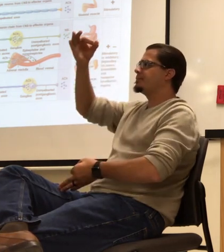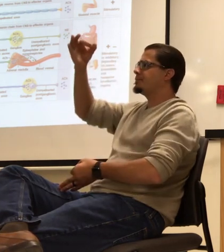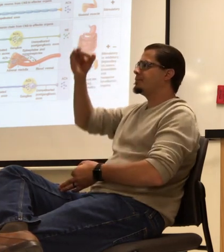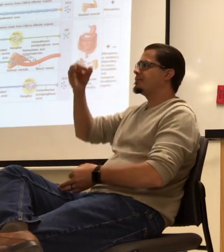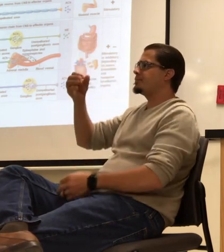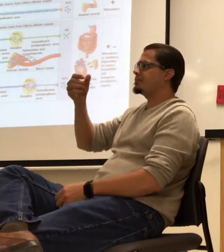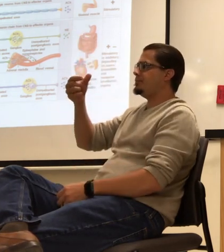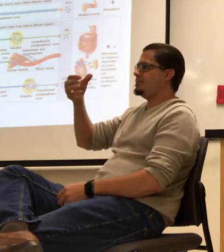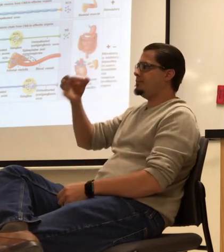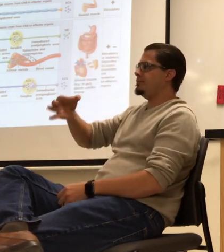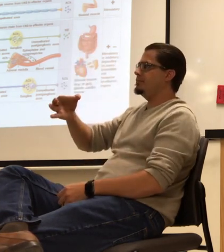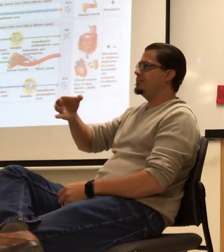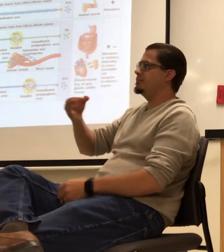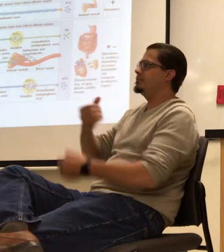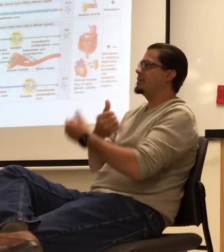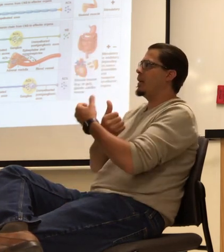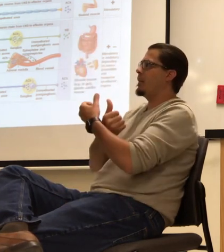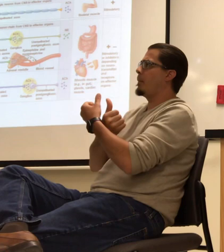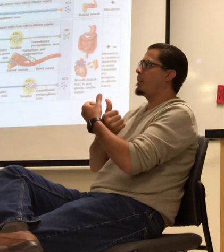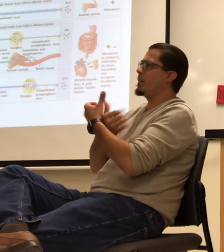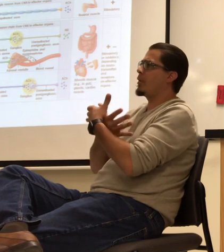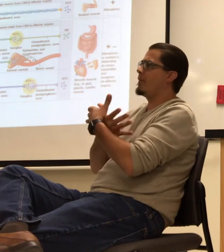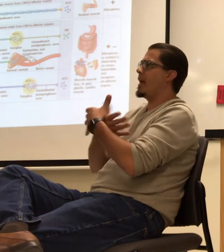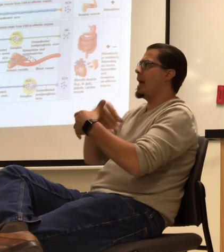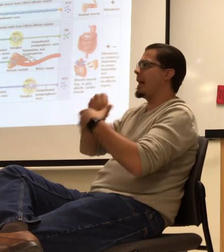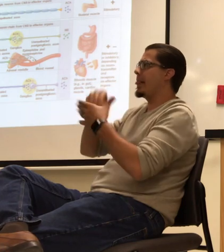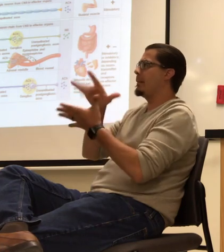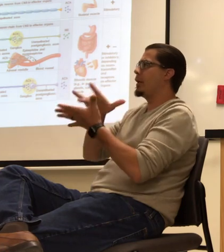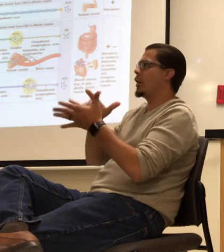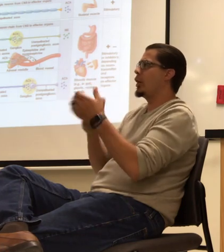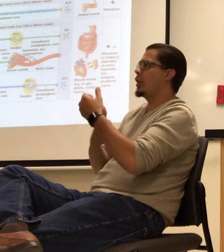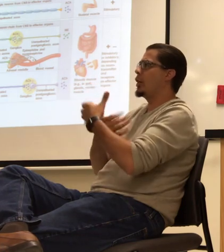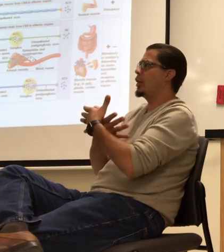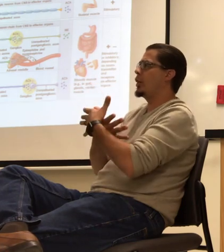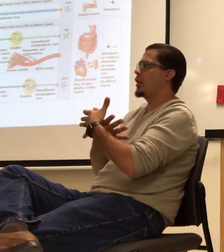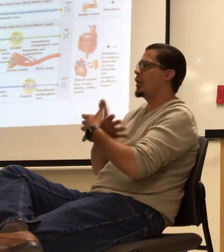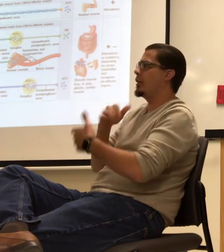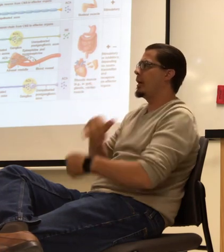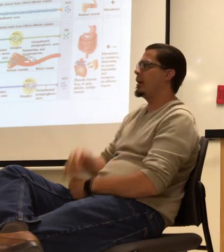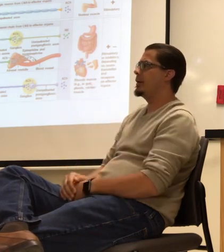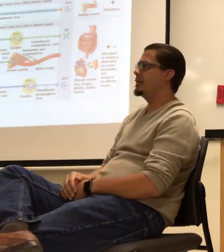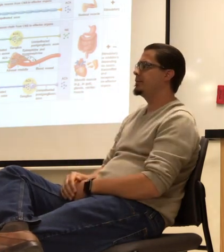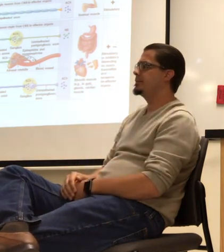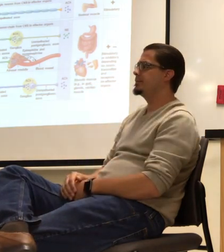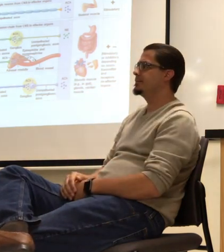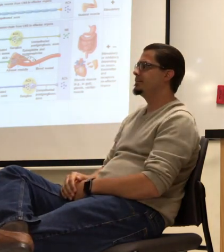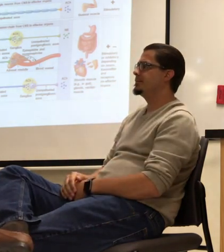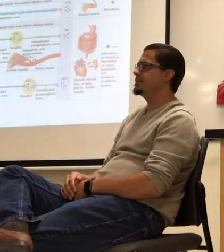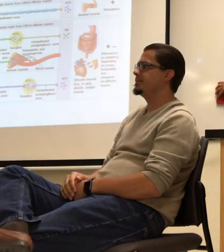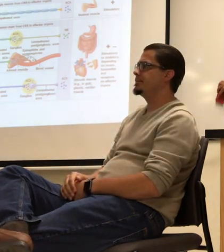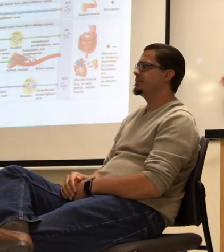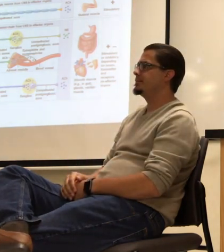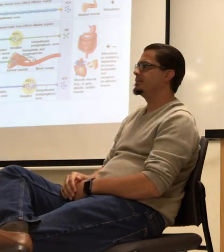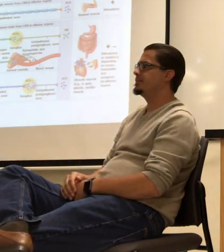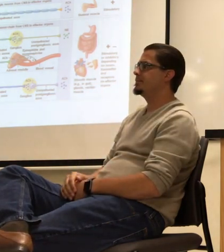central canal, and I did the butterfly-shaped gray matter in the middle? Actually, I drew a lateral one, too, let me do that.